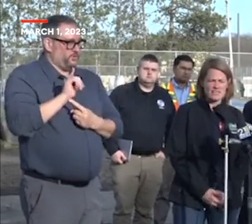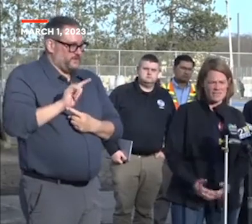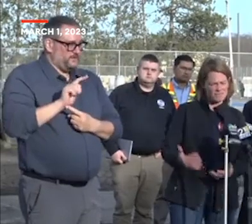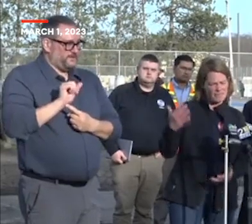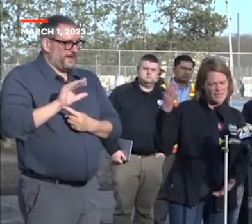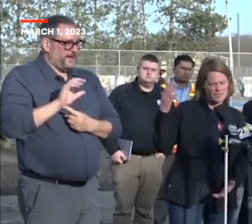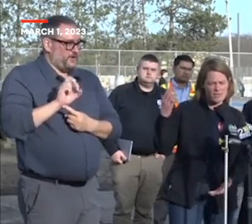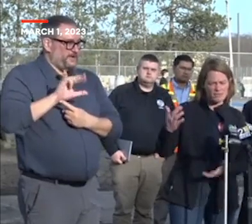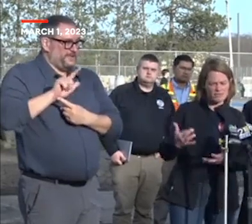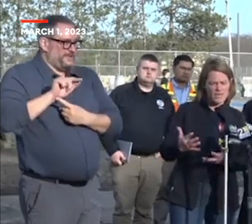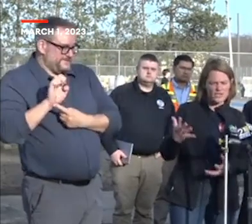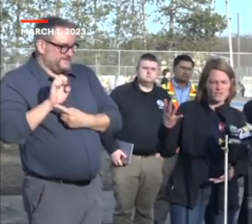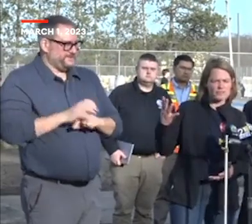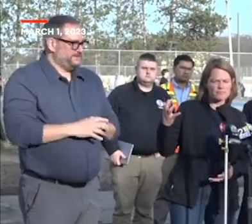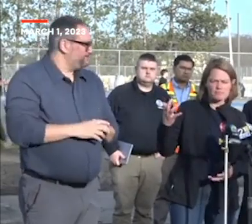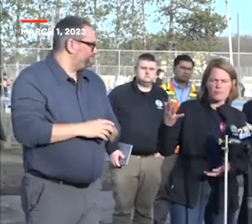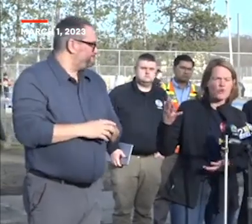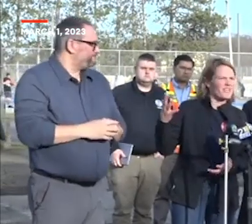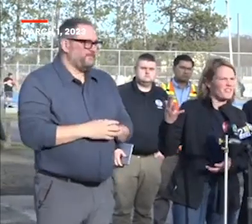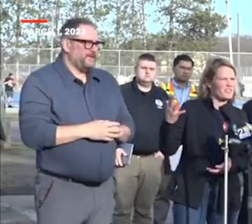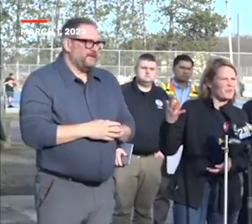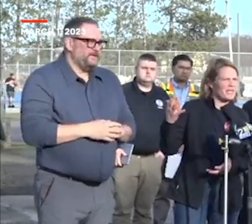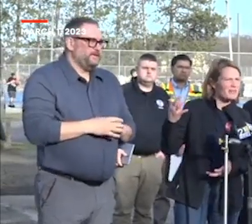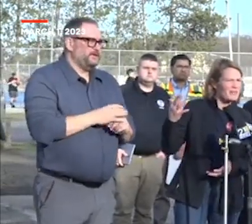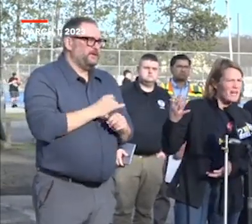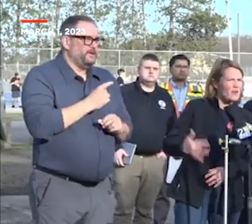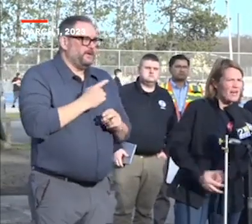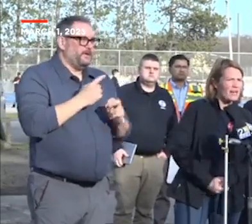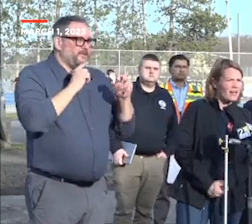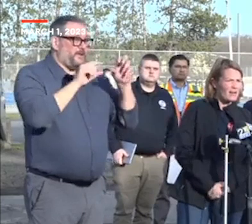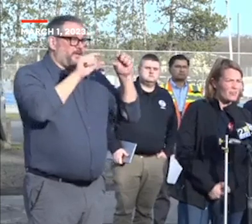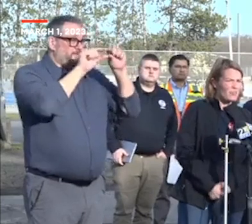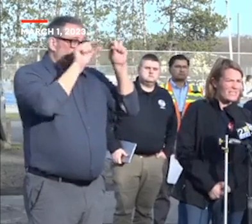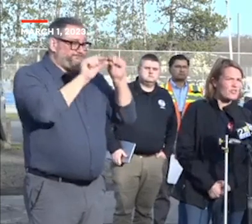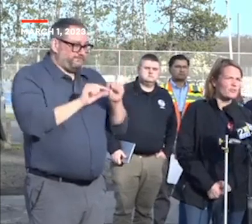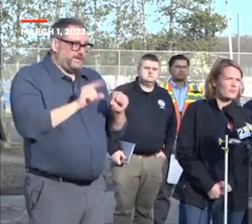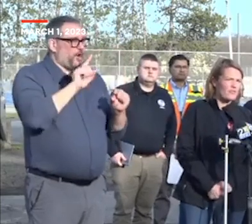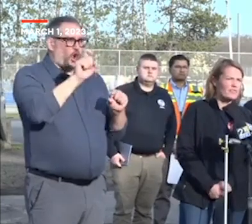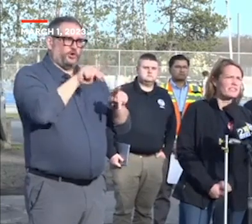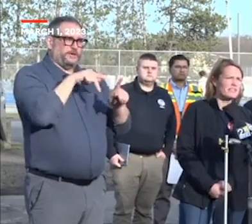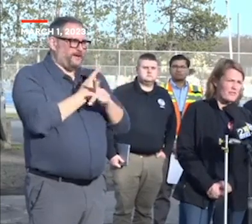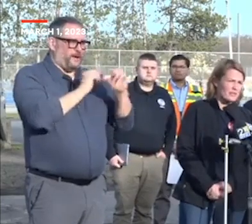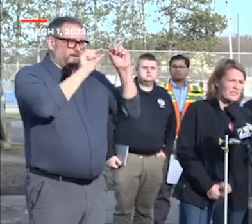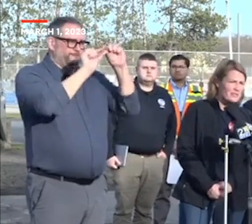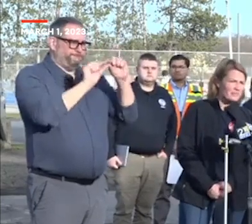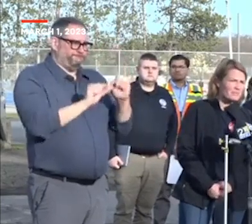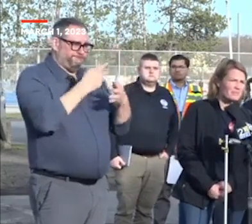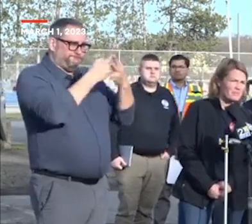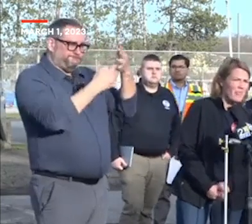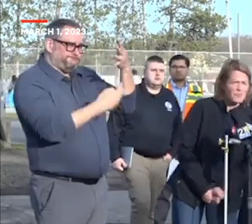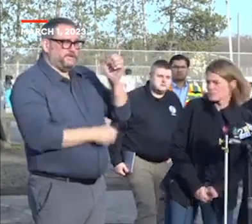It's a panel of more than 120. I know that potential VOCs and SVOCs.